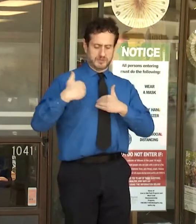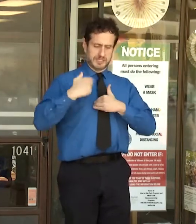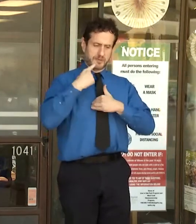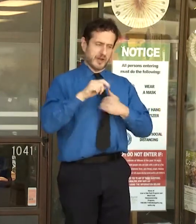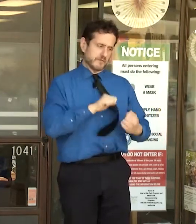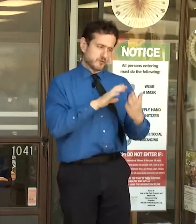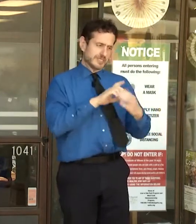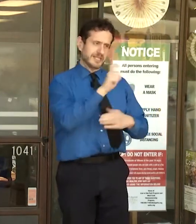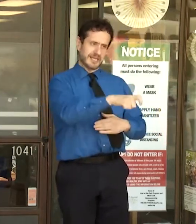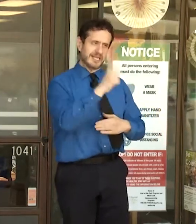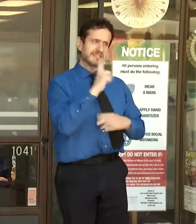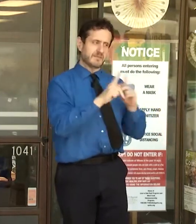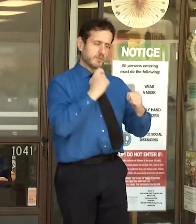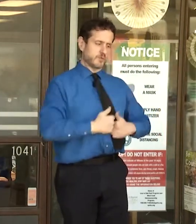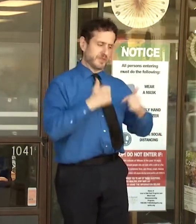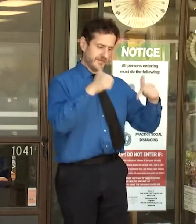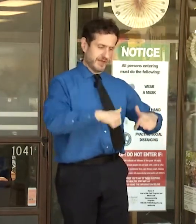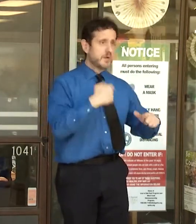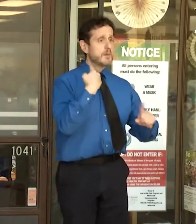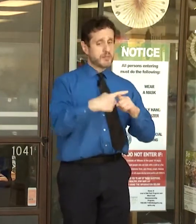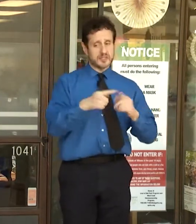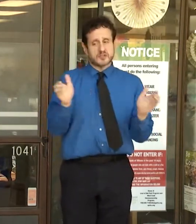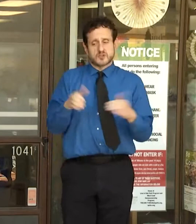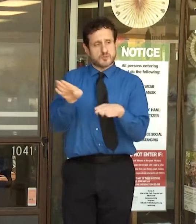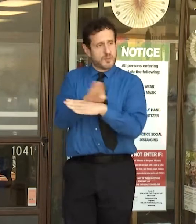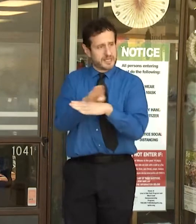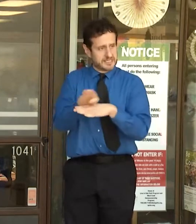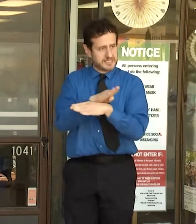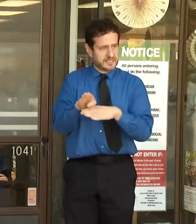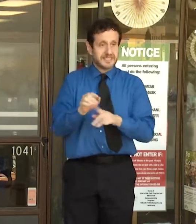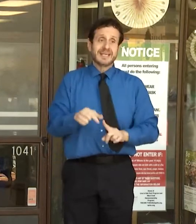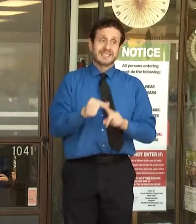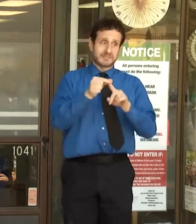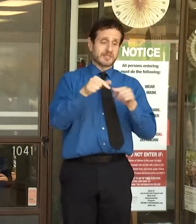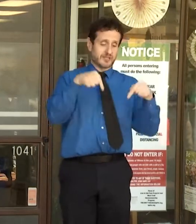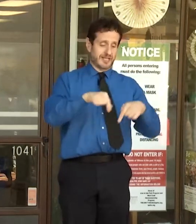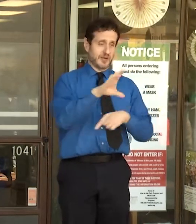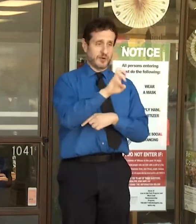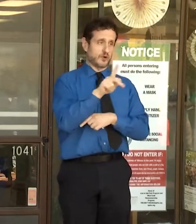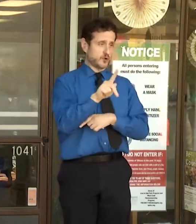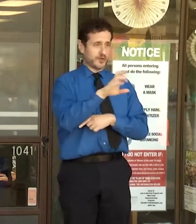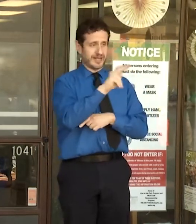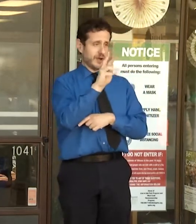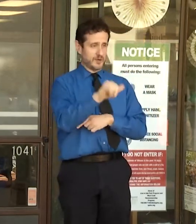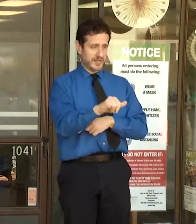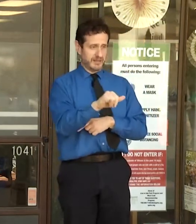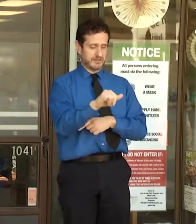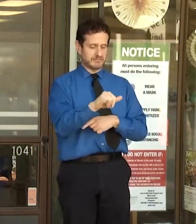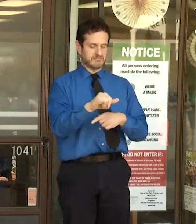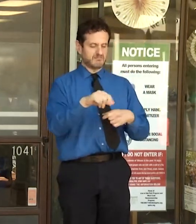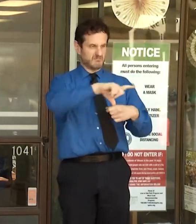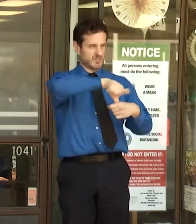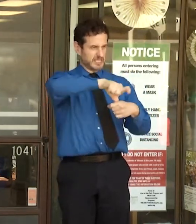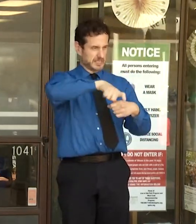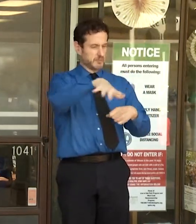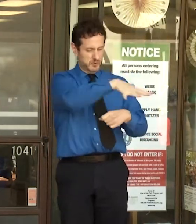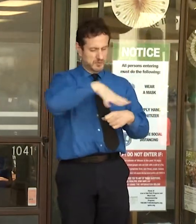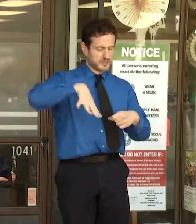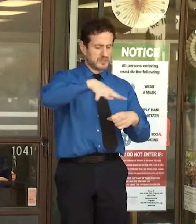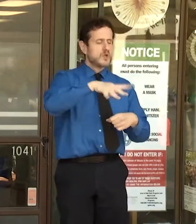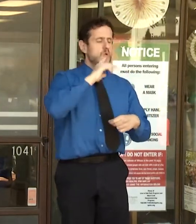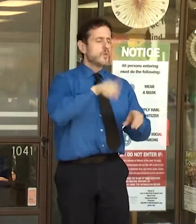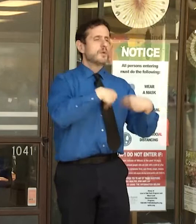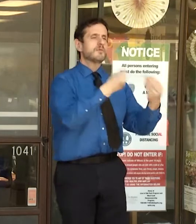businesses, specifically within suburban Cook County. We quickly provided emergency funding to suburban homeless